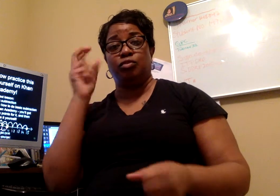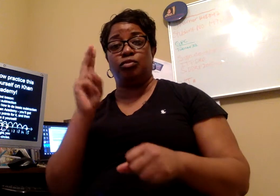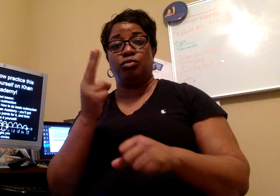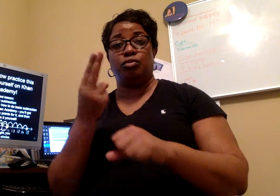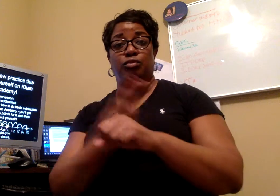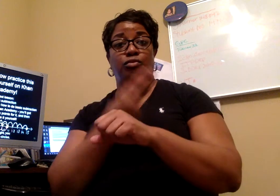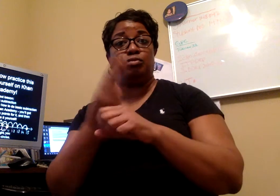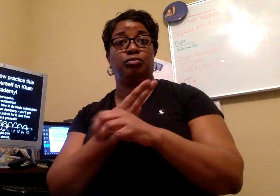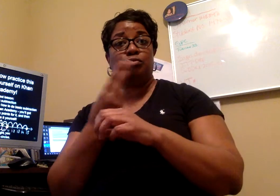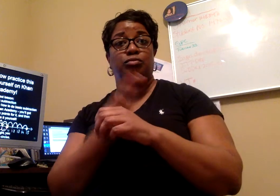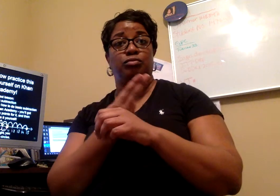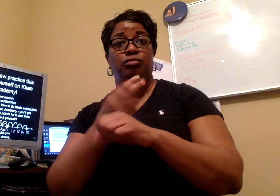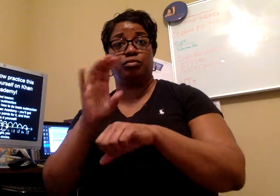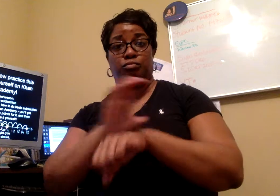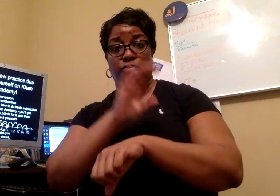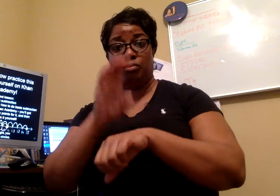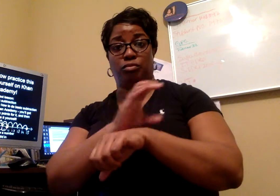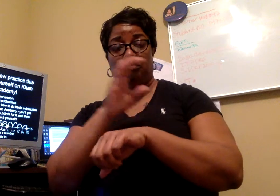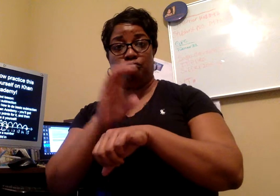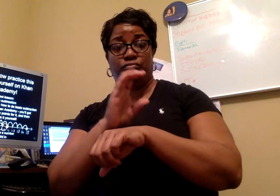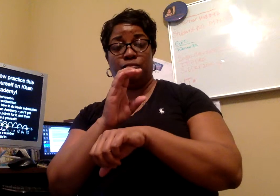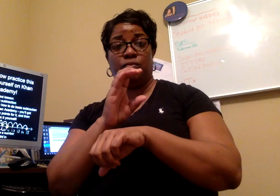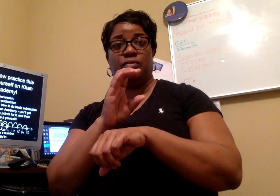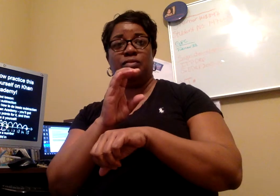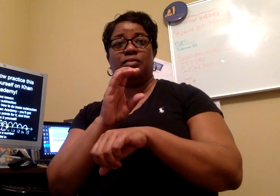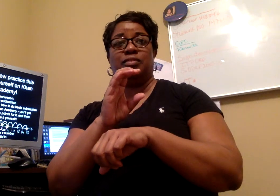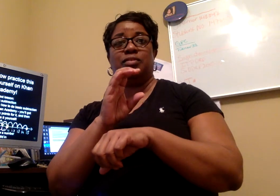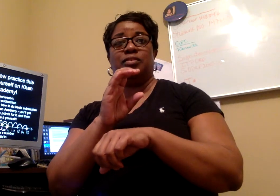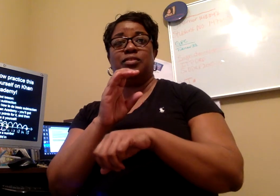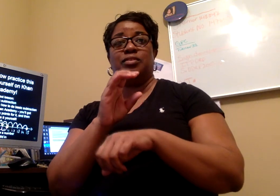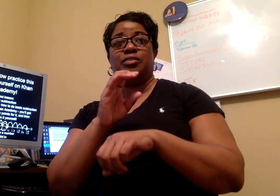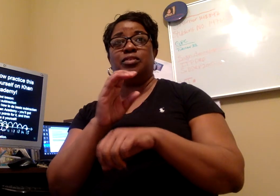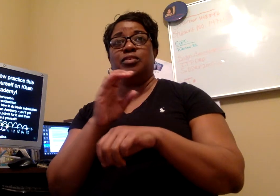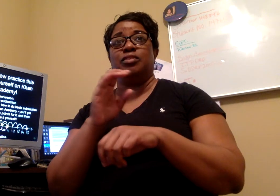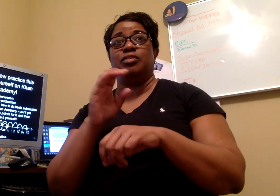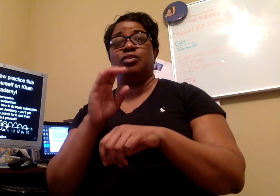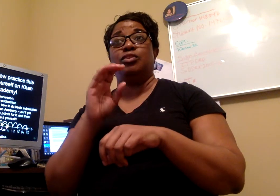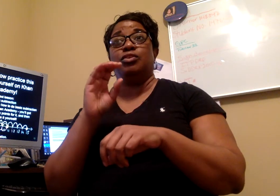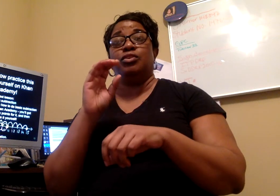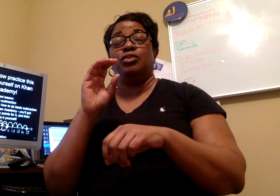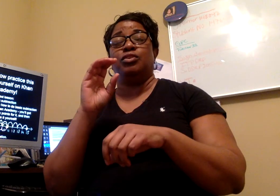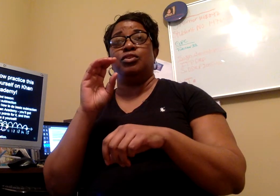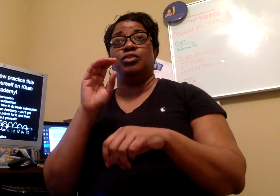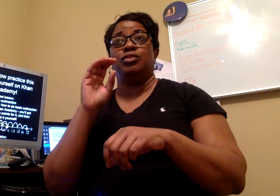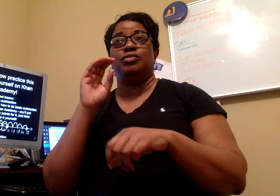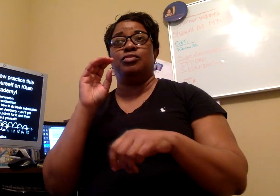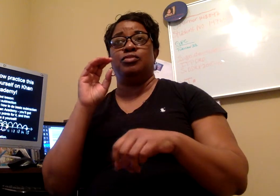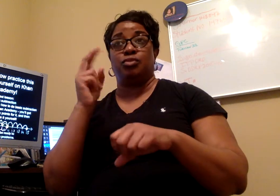so you get the problem right, you could draw the circles, or you could draw a number line like we did in this presentation.